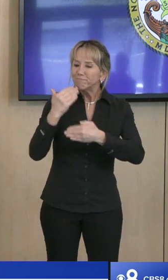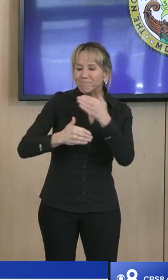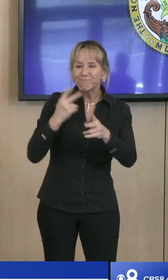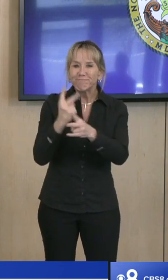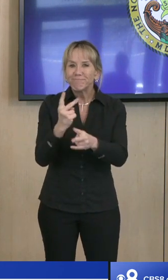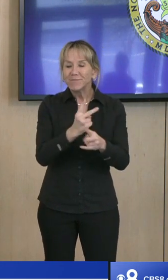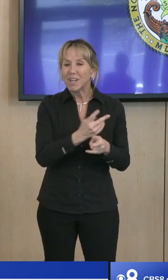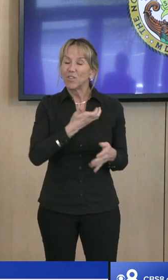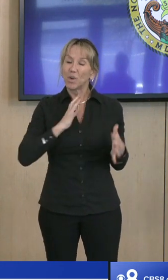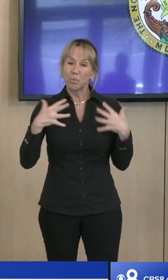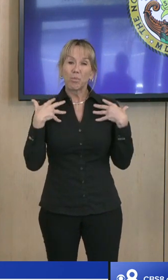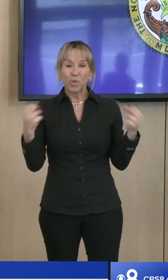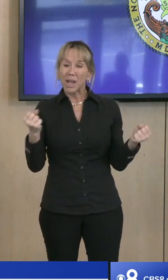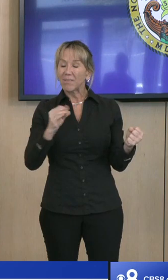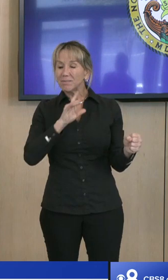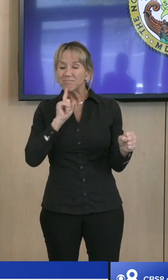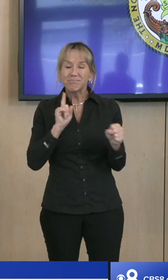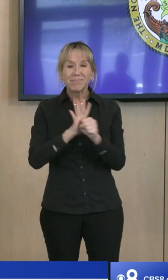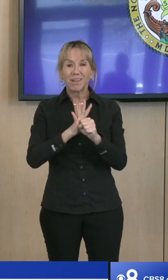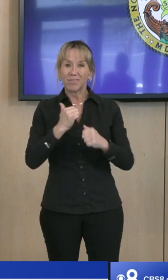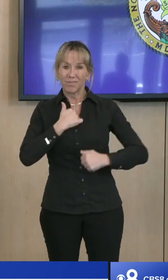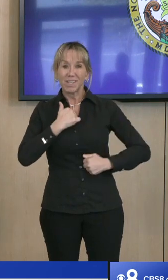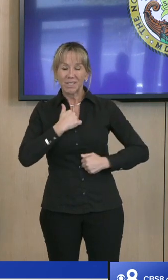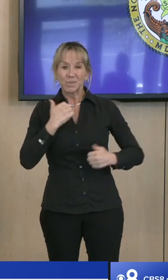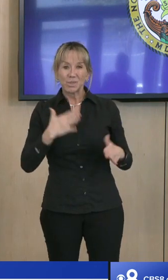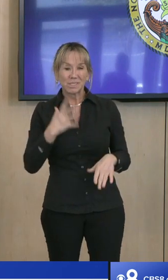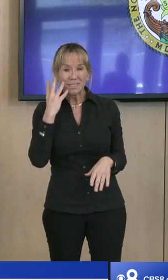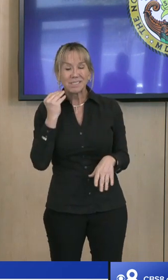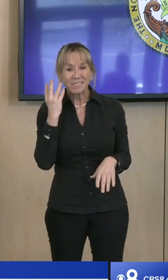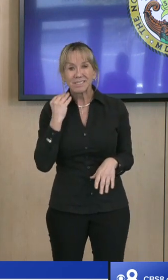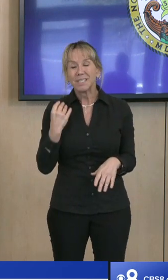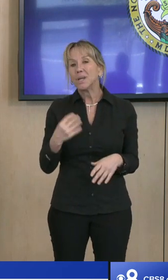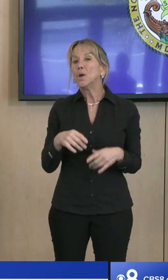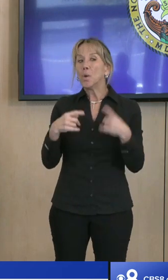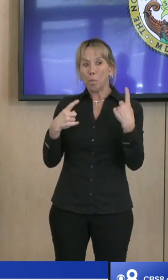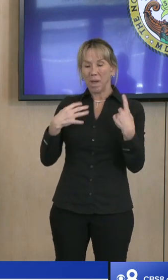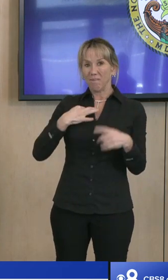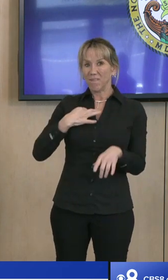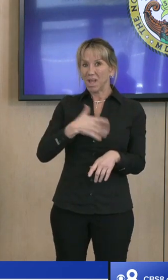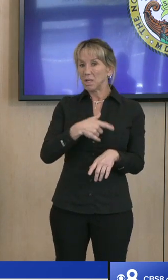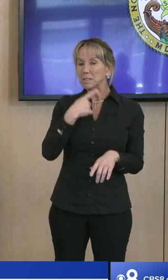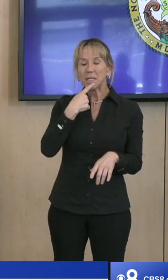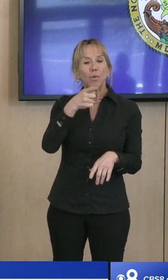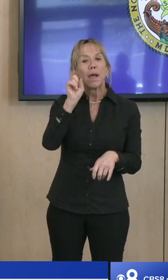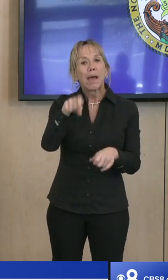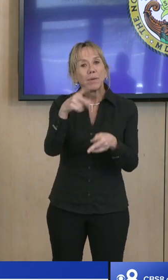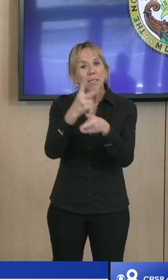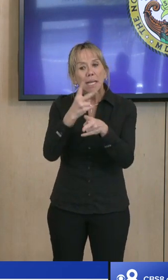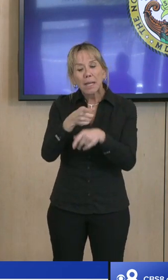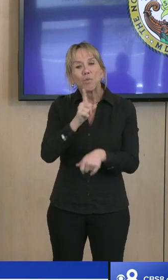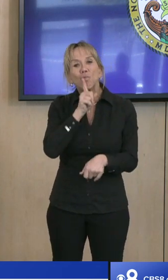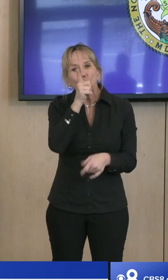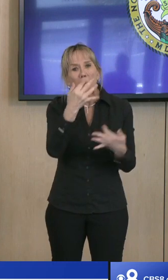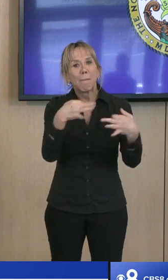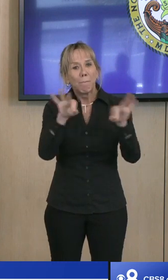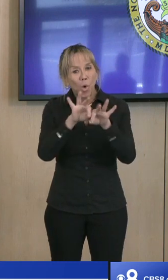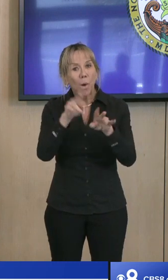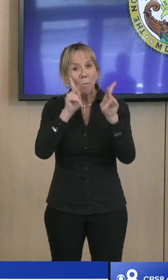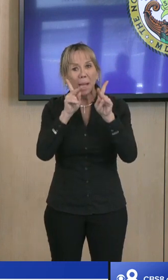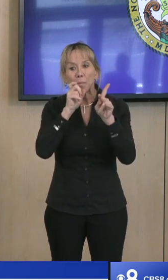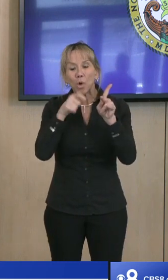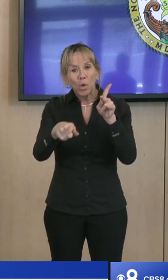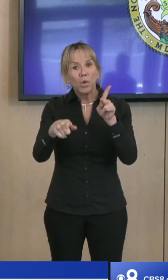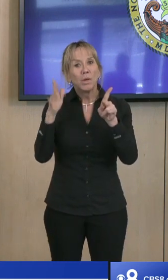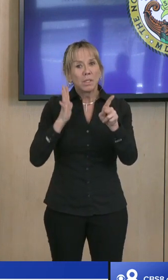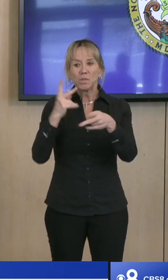brave and dedicated veterans. As one of those volunteers put it, we've got to take care of the really important people who took care